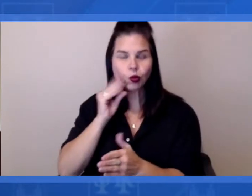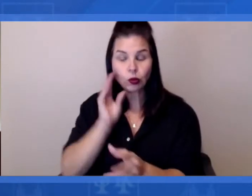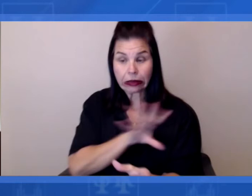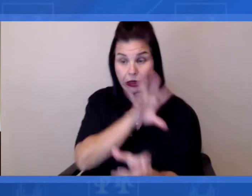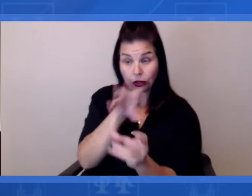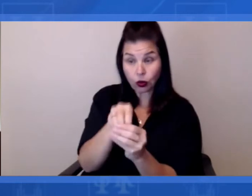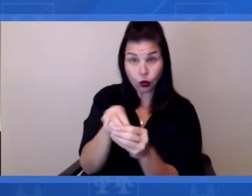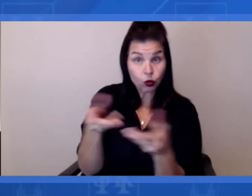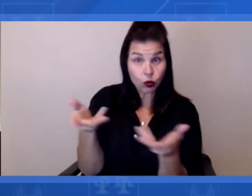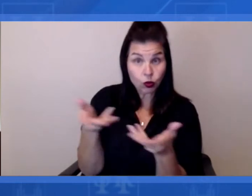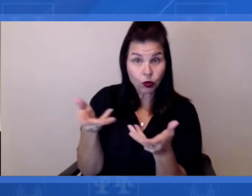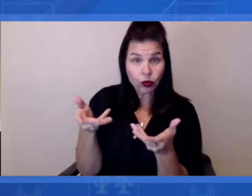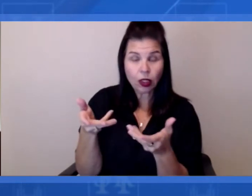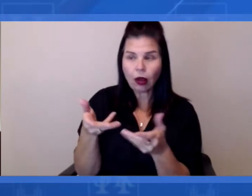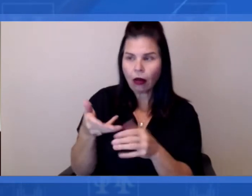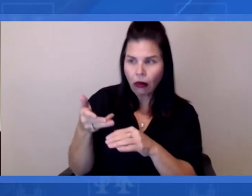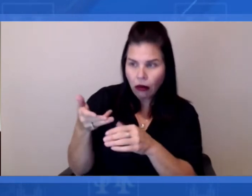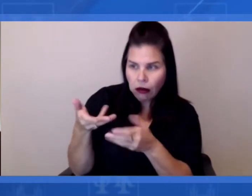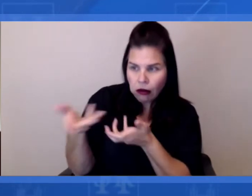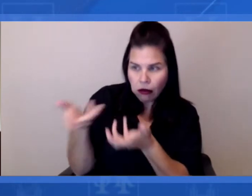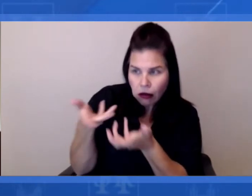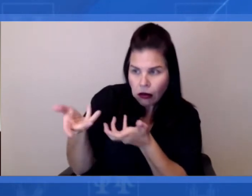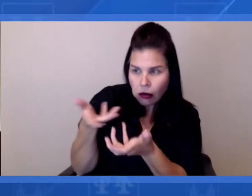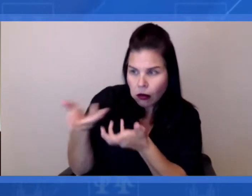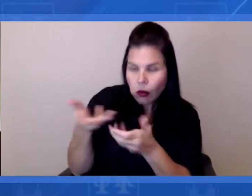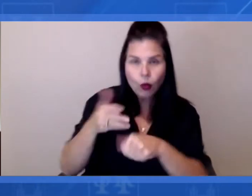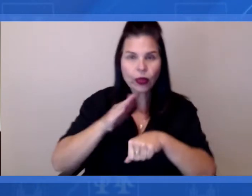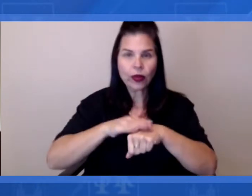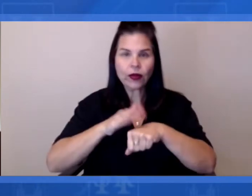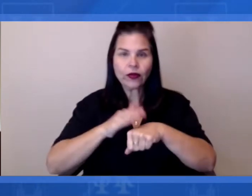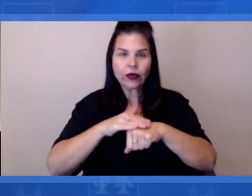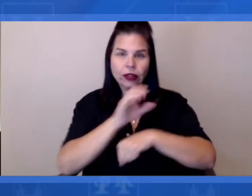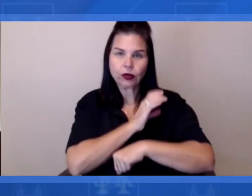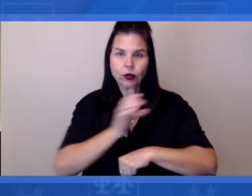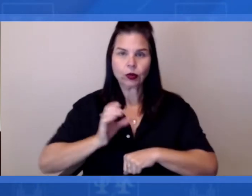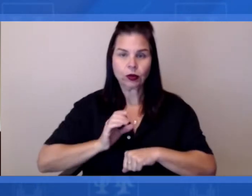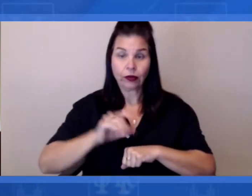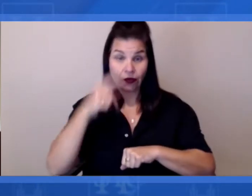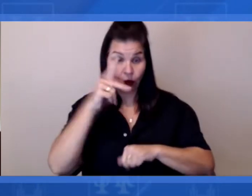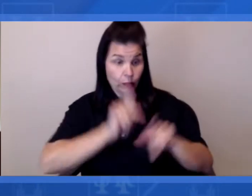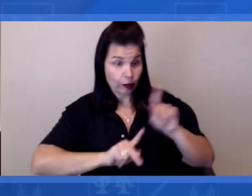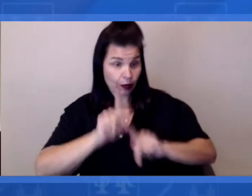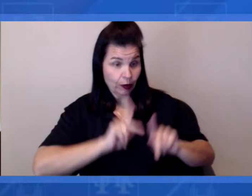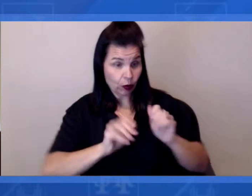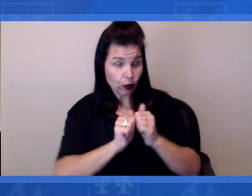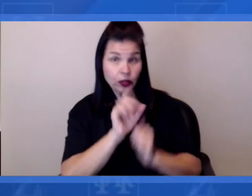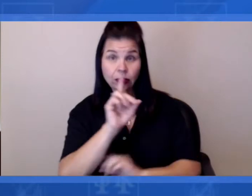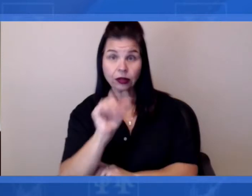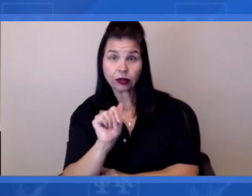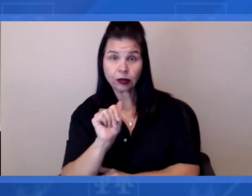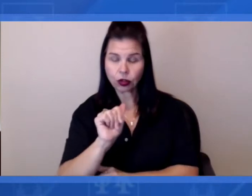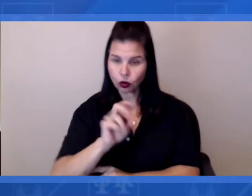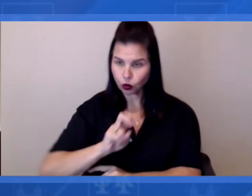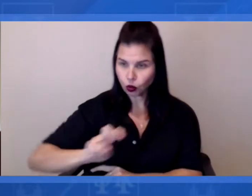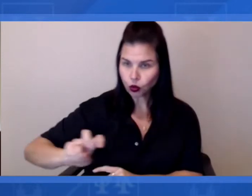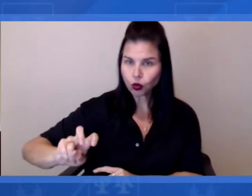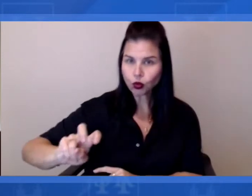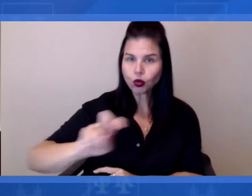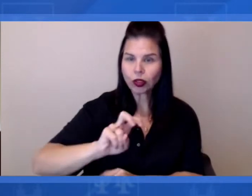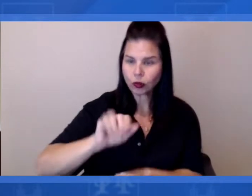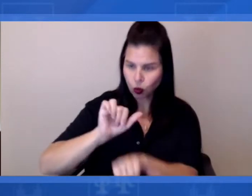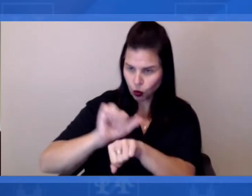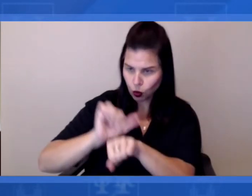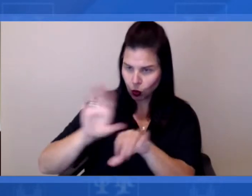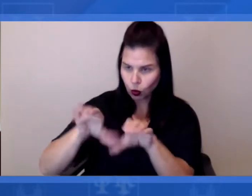including by consulting with the Advisory Committee for Persons with Disabilities Transportation Working